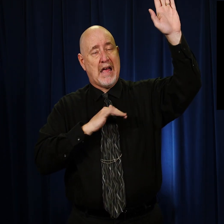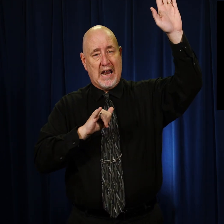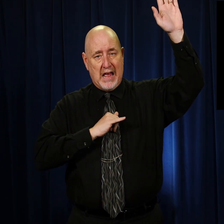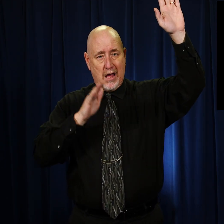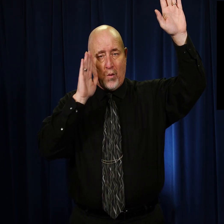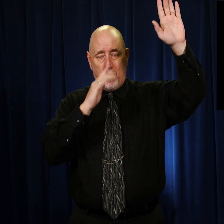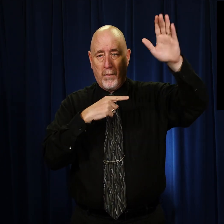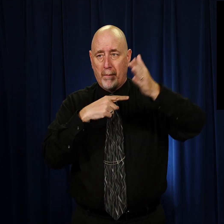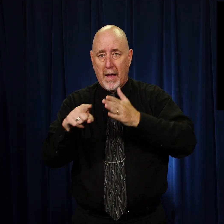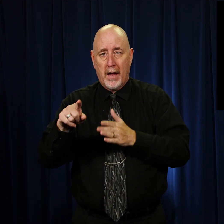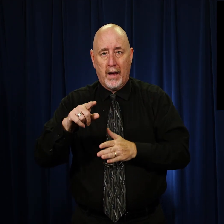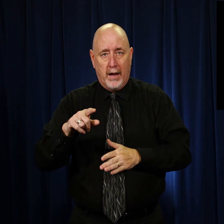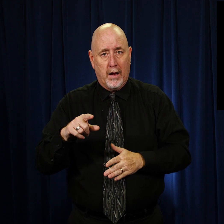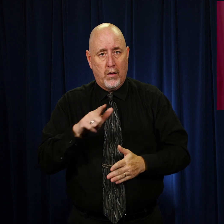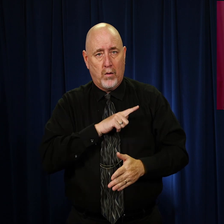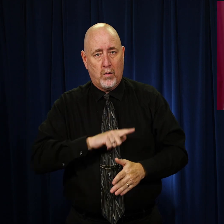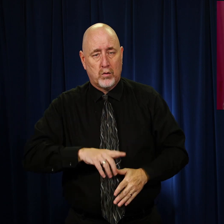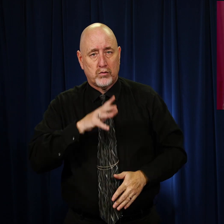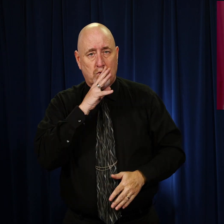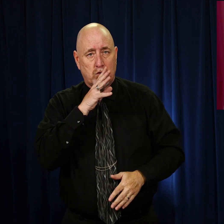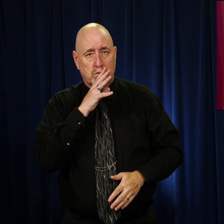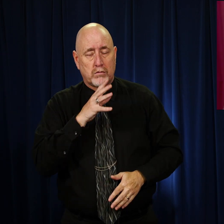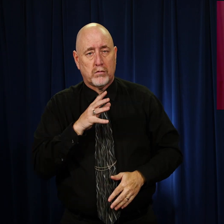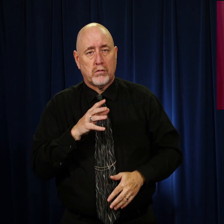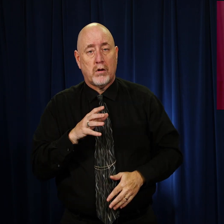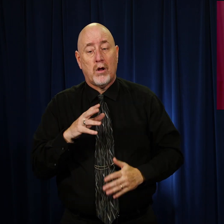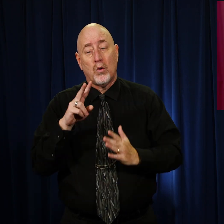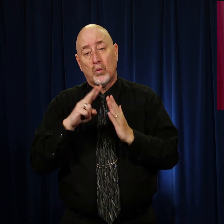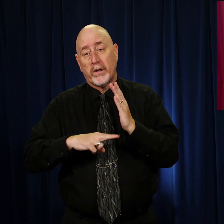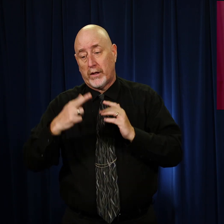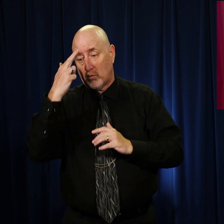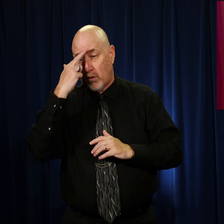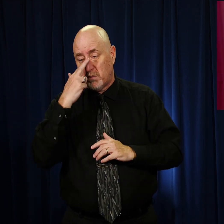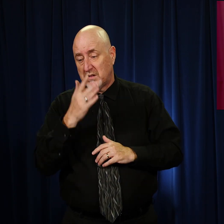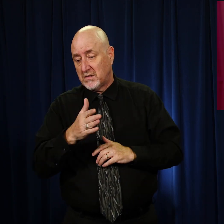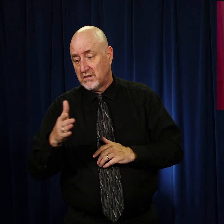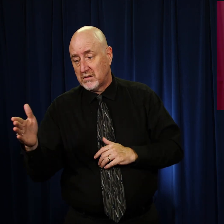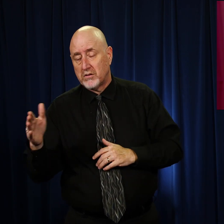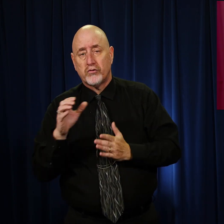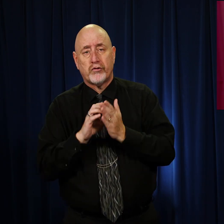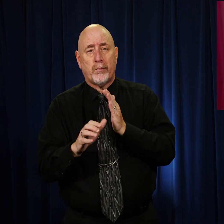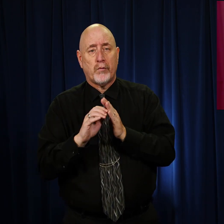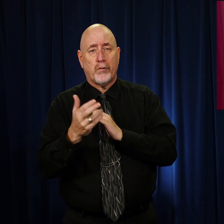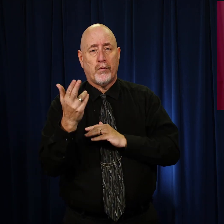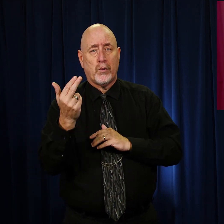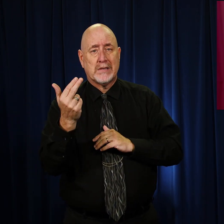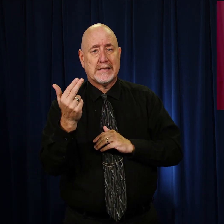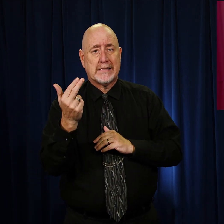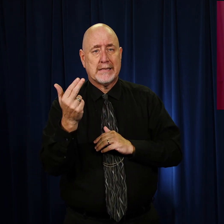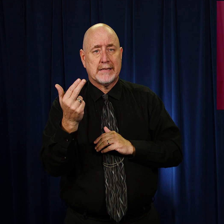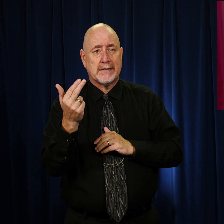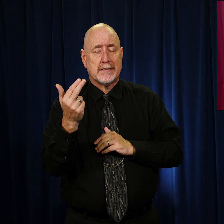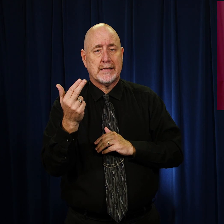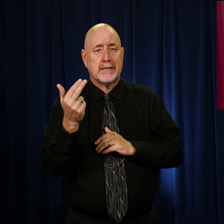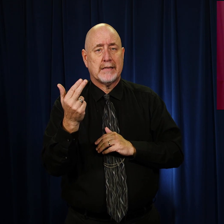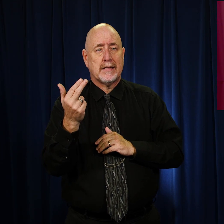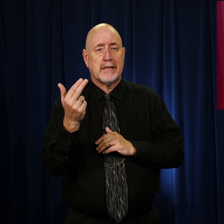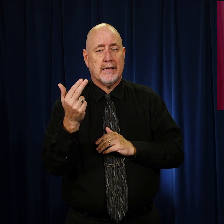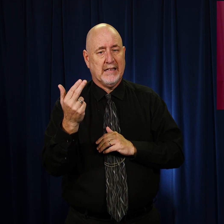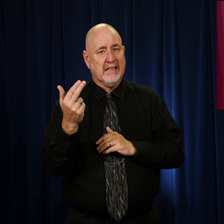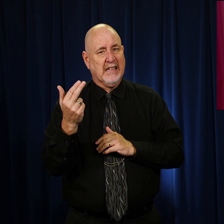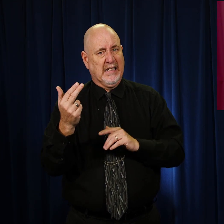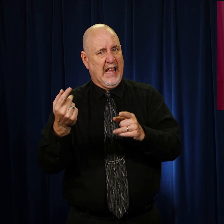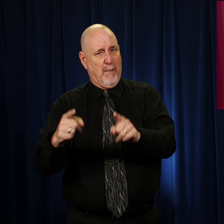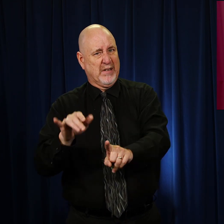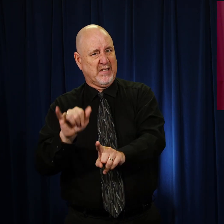will repay, says the Lord. And then as you read on in the book of Romans, you see in chapter 13 that that's